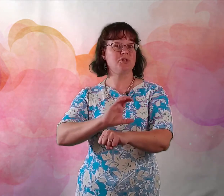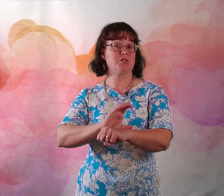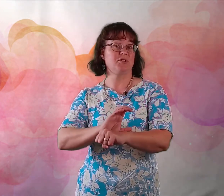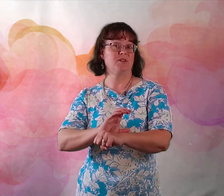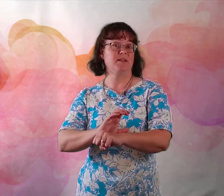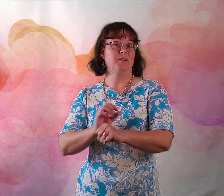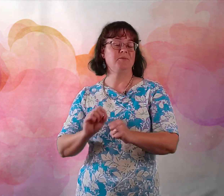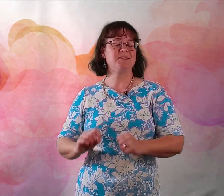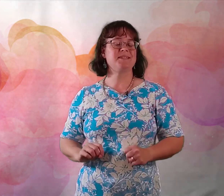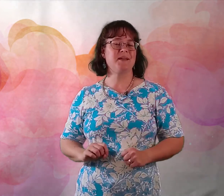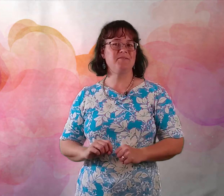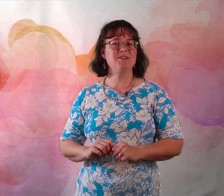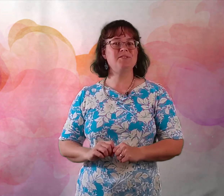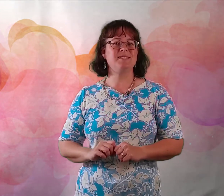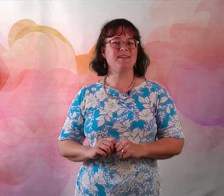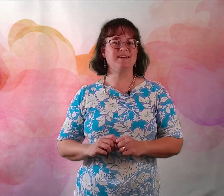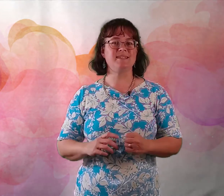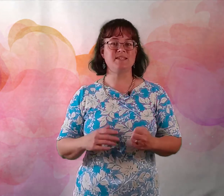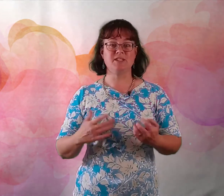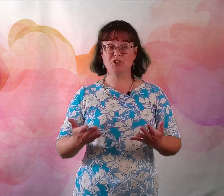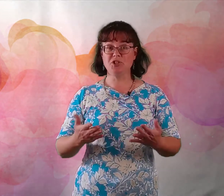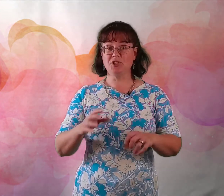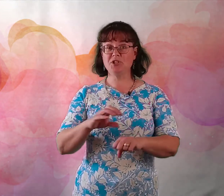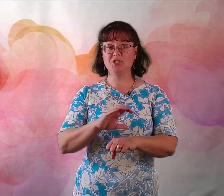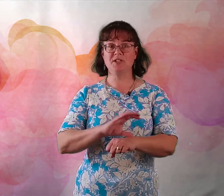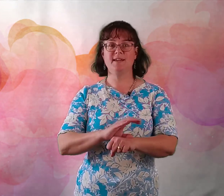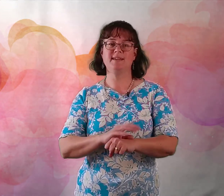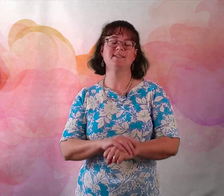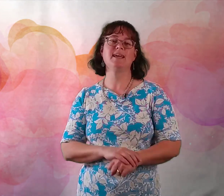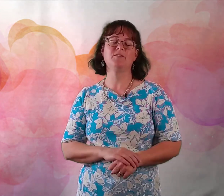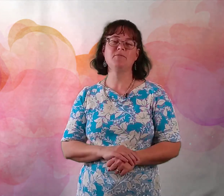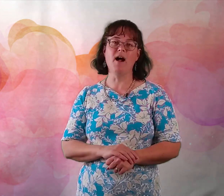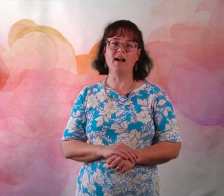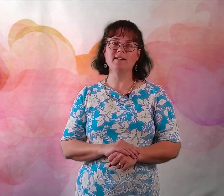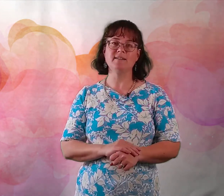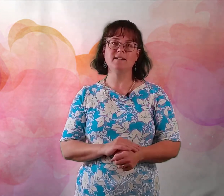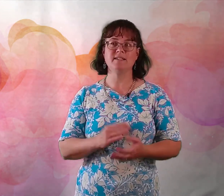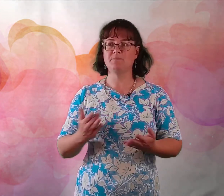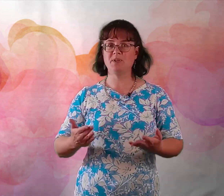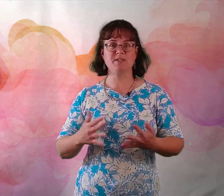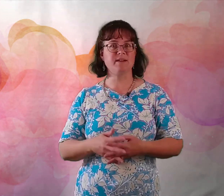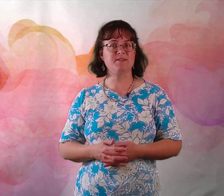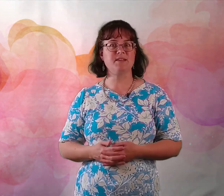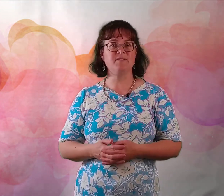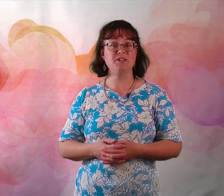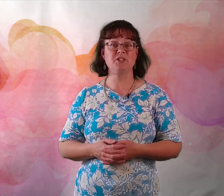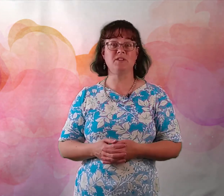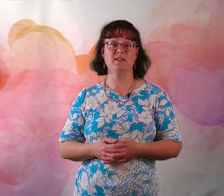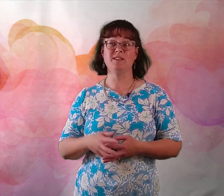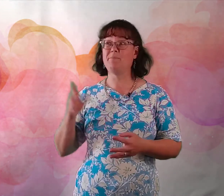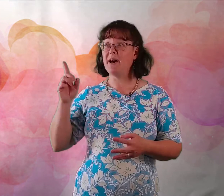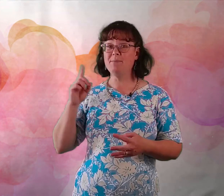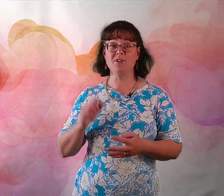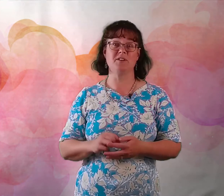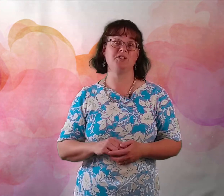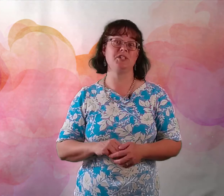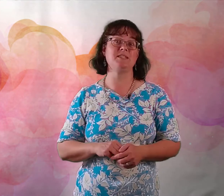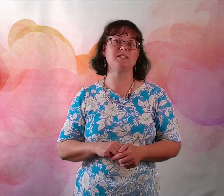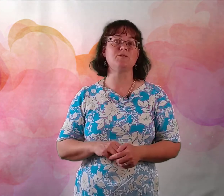Church, which is kind of interesting because the church is like a rock. It's built on our salvation. The Bible calls Jesus the